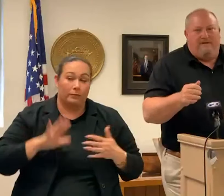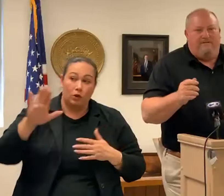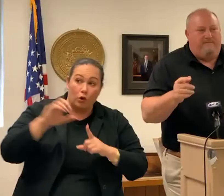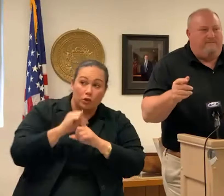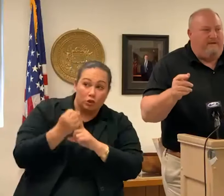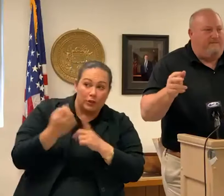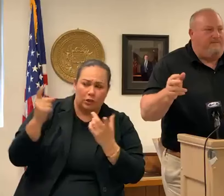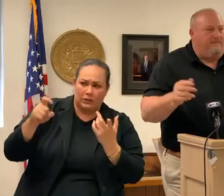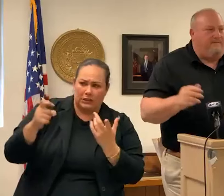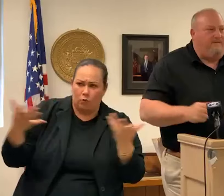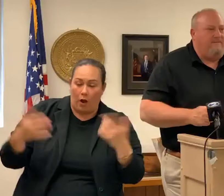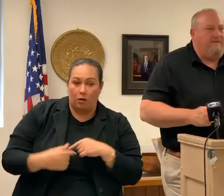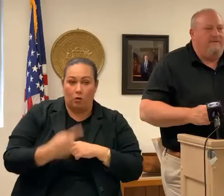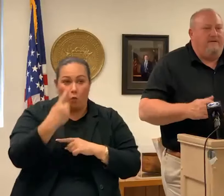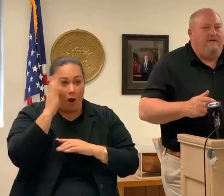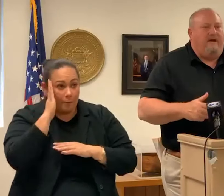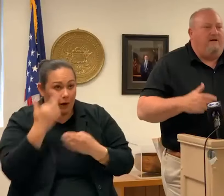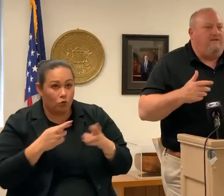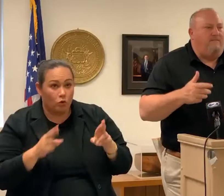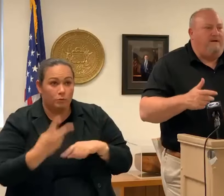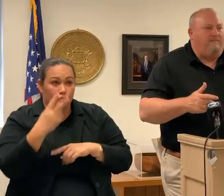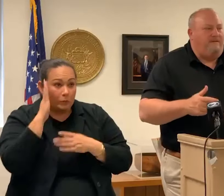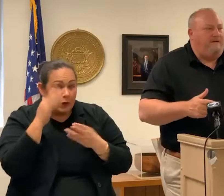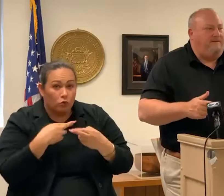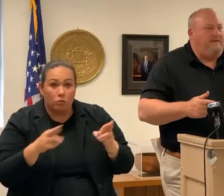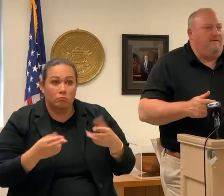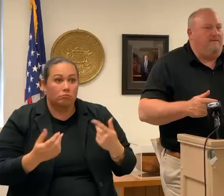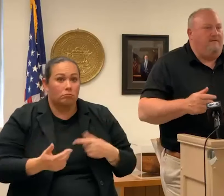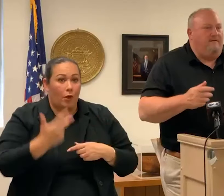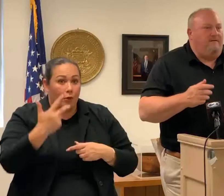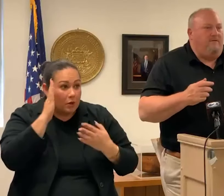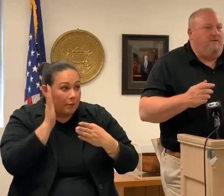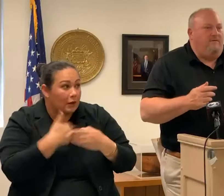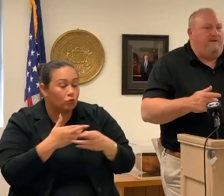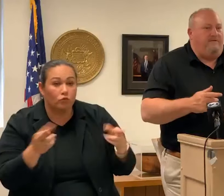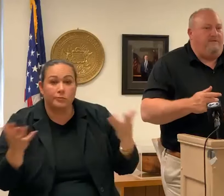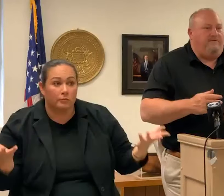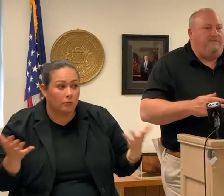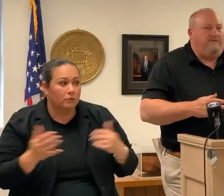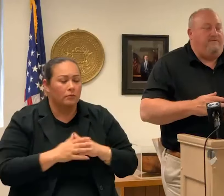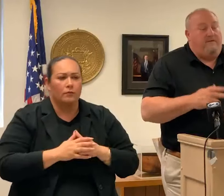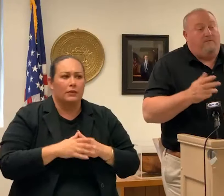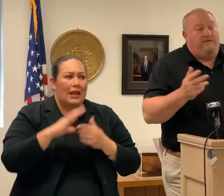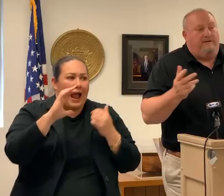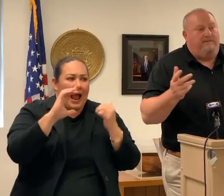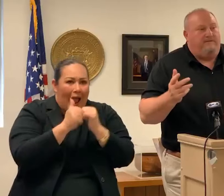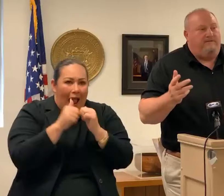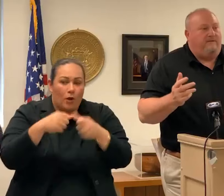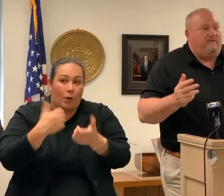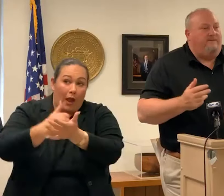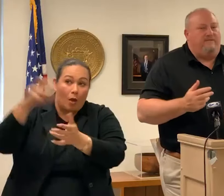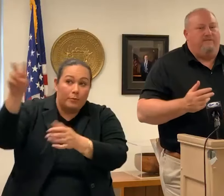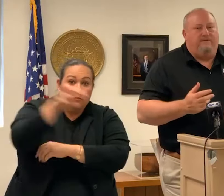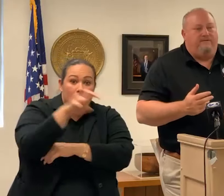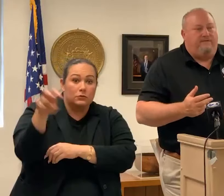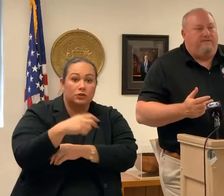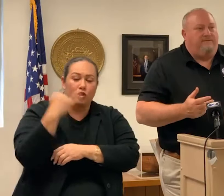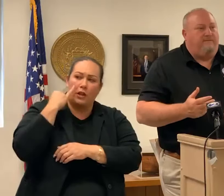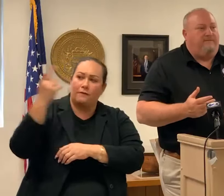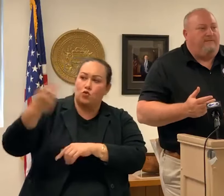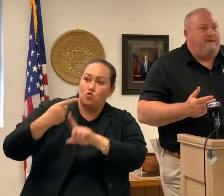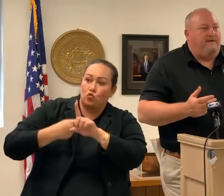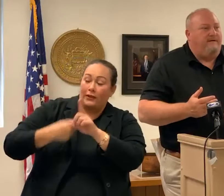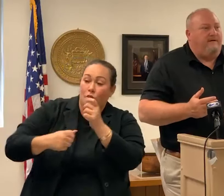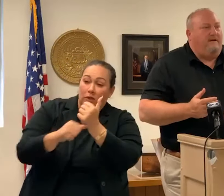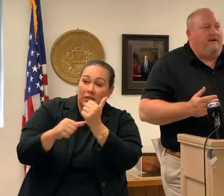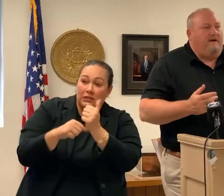you need one bedroom, two bedroom, three bedroom? How can we help you get there? What are the resources? If you're one of the individuals that already received rental